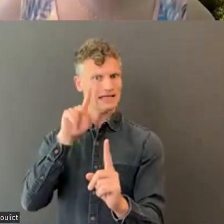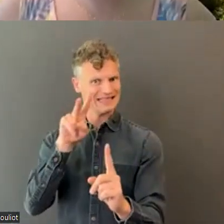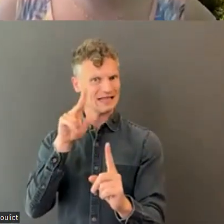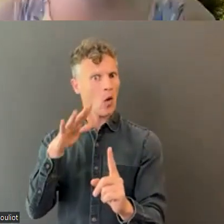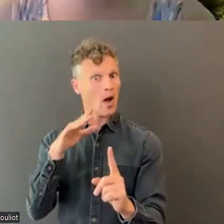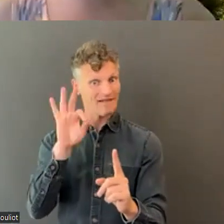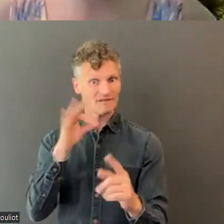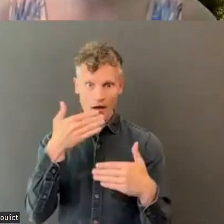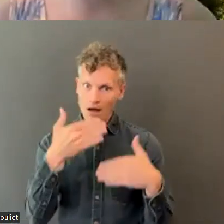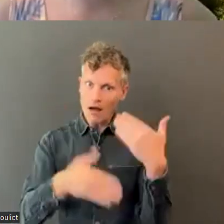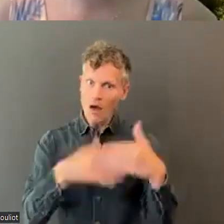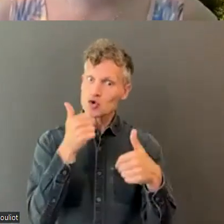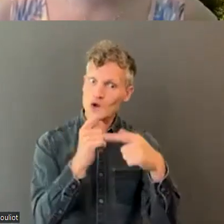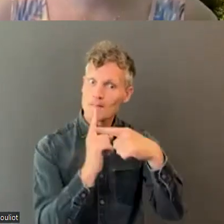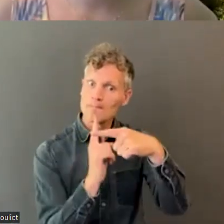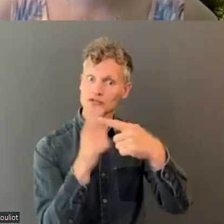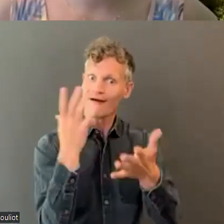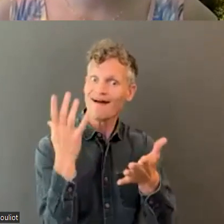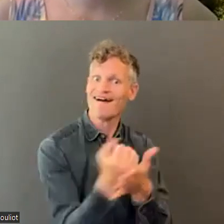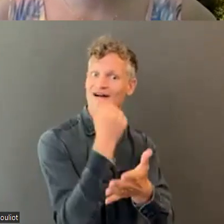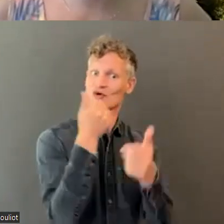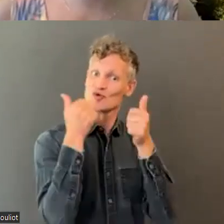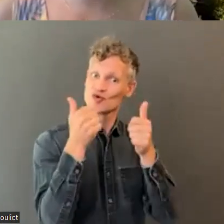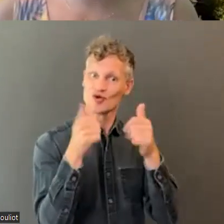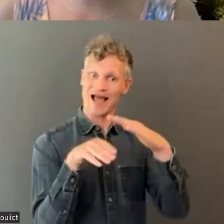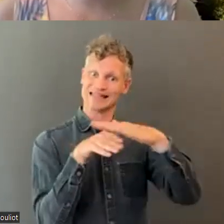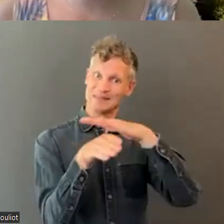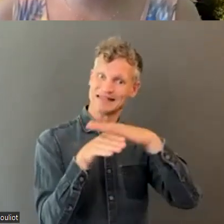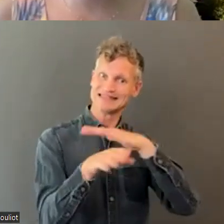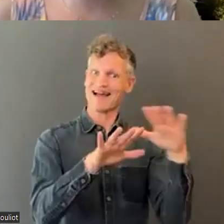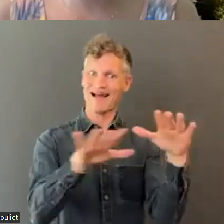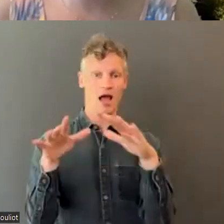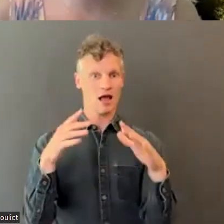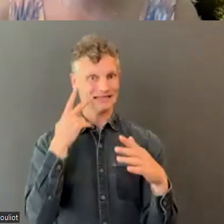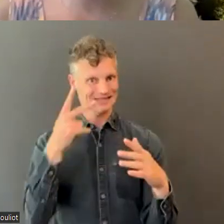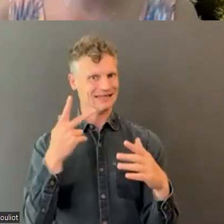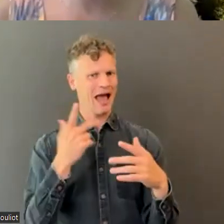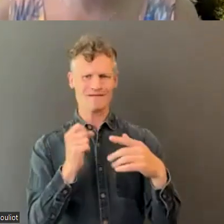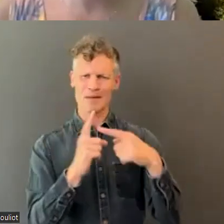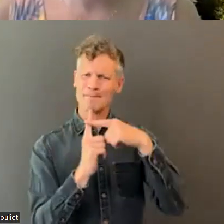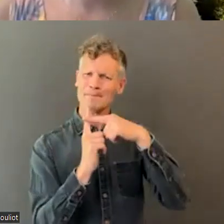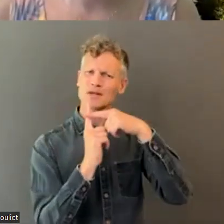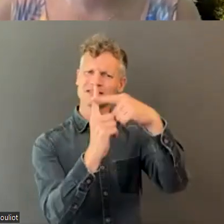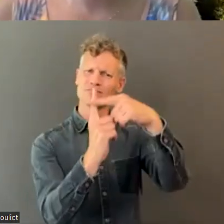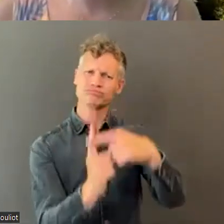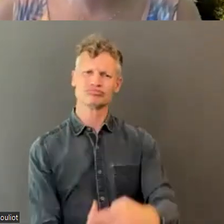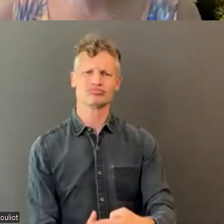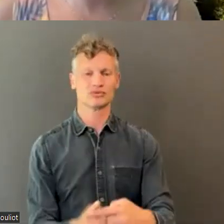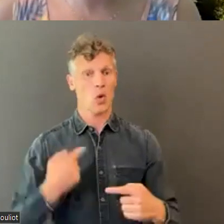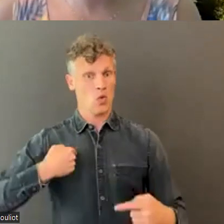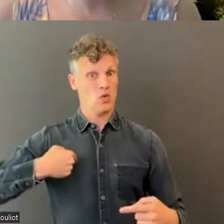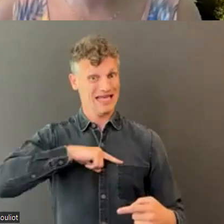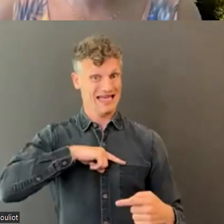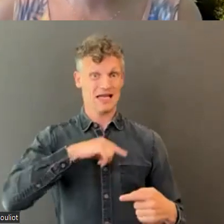really quite magic. We will, of course, I say we, meaning the Global Business Disability Network, working with G3 ICT, continue